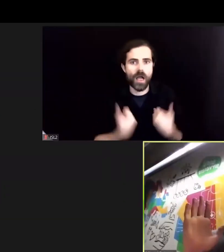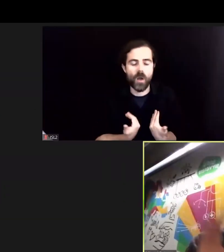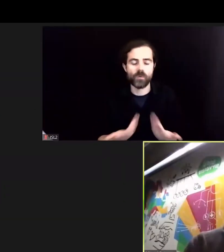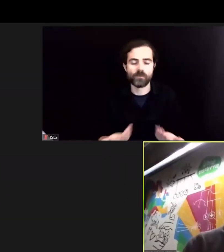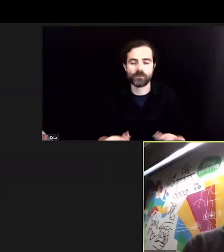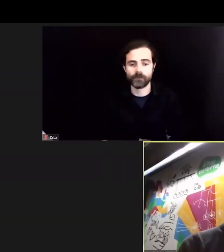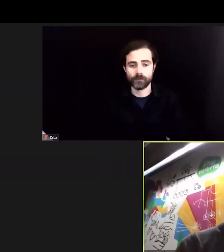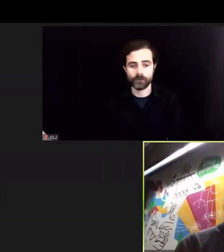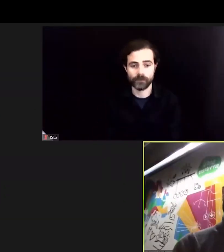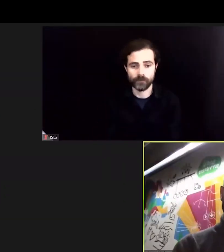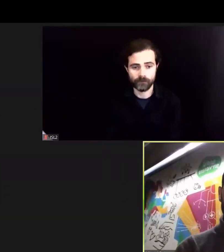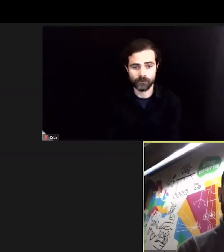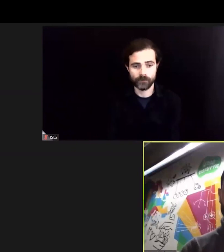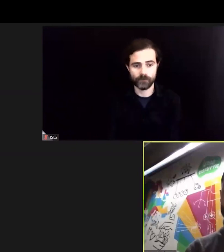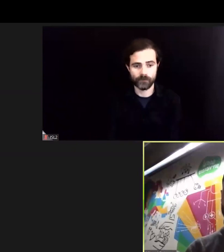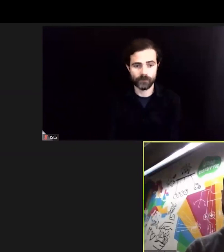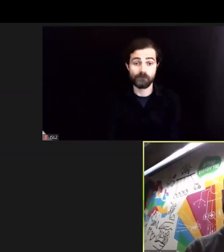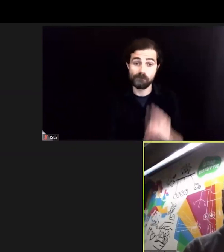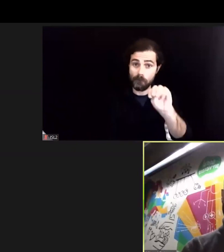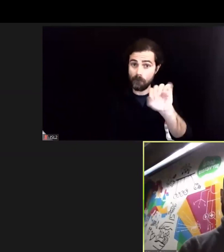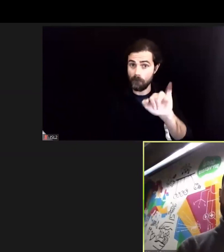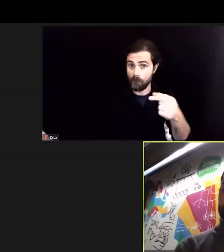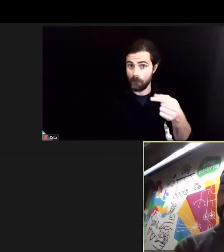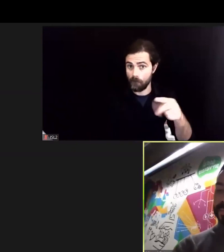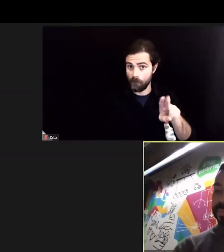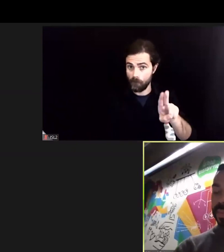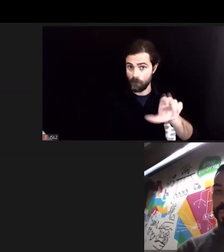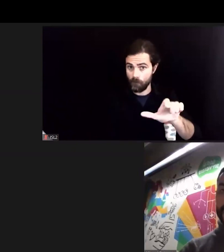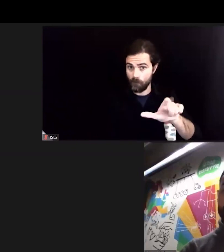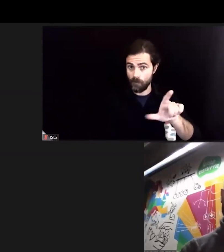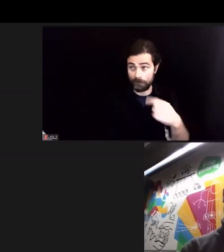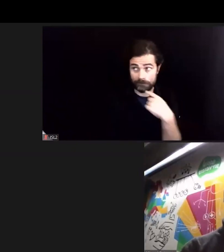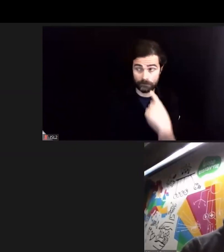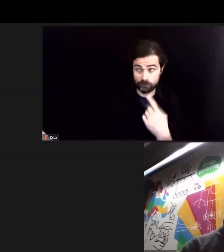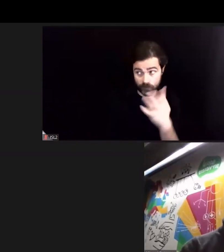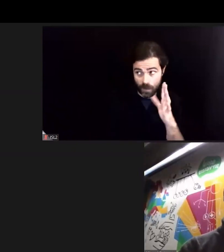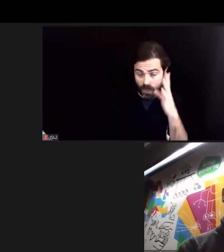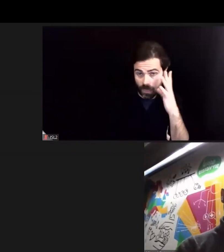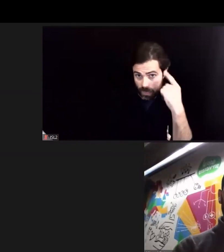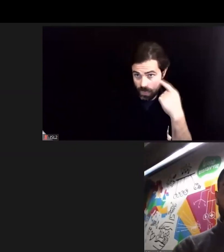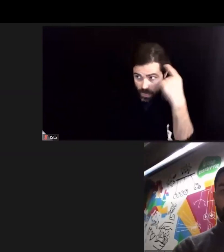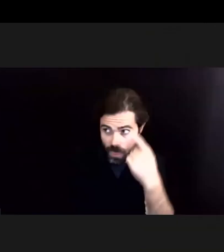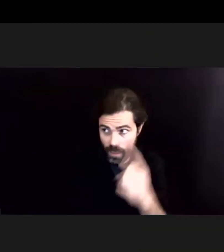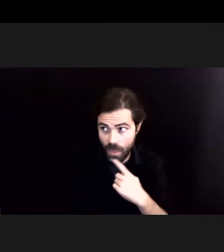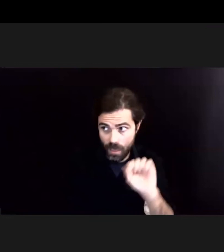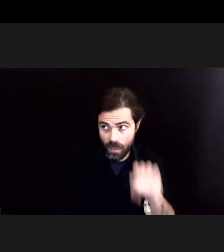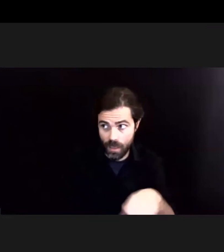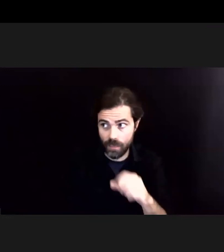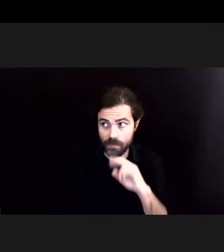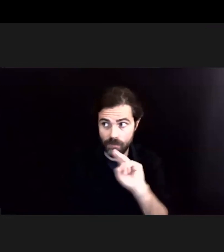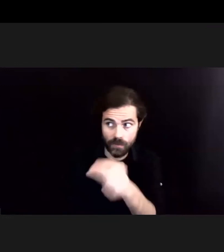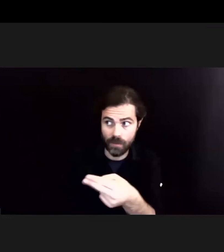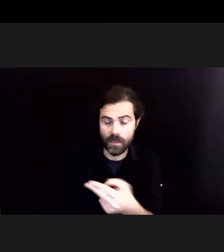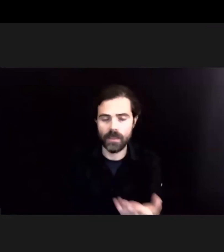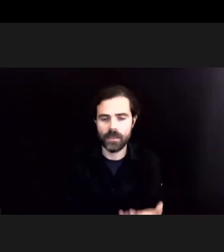Maybe I could try to give some answer to that. Well, I believe that ensuring beneficial alignment of social services